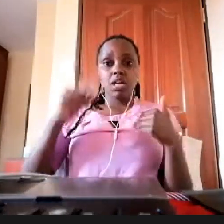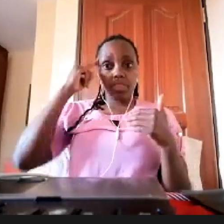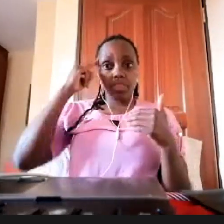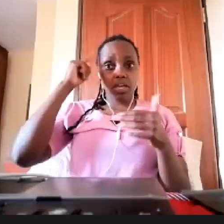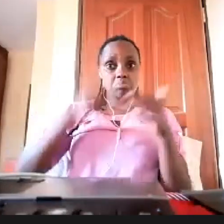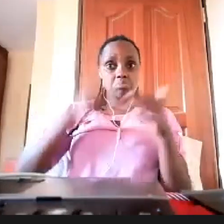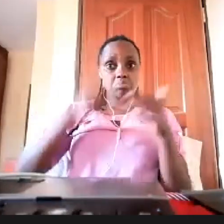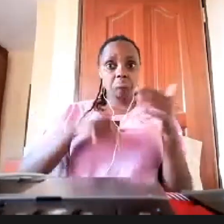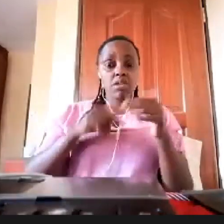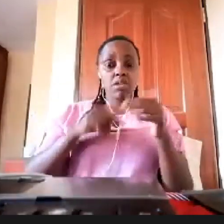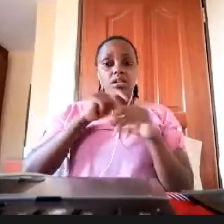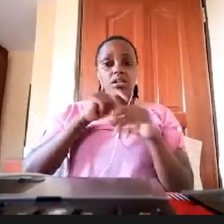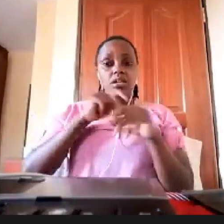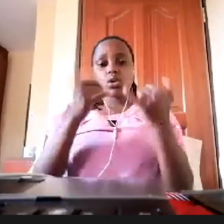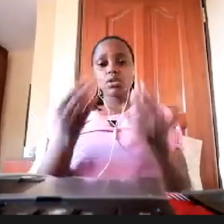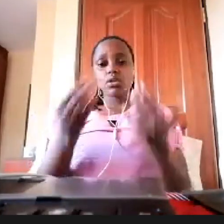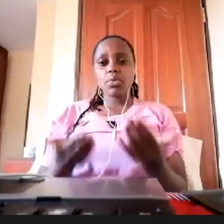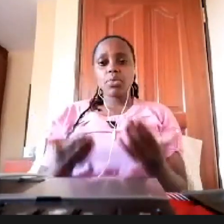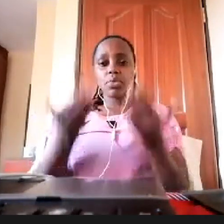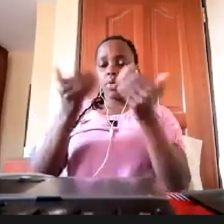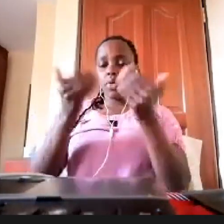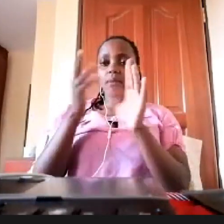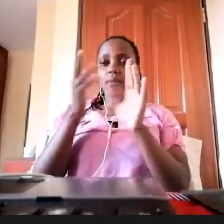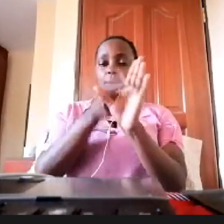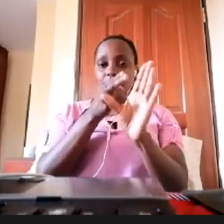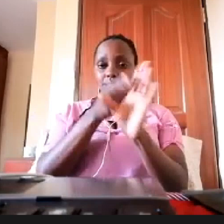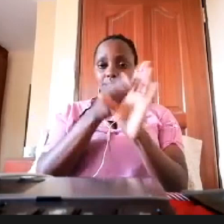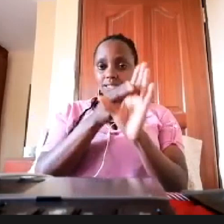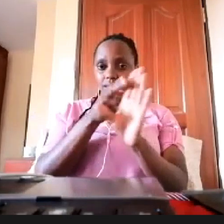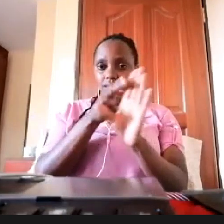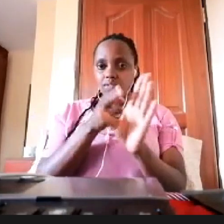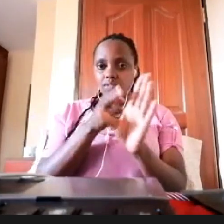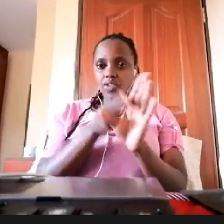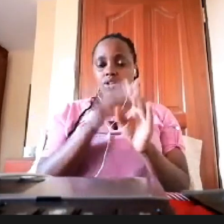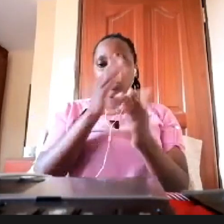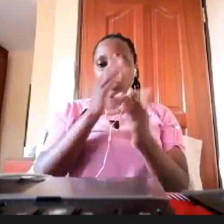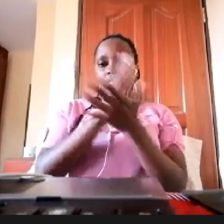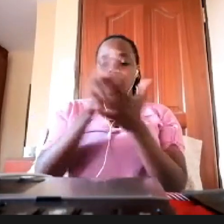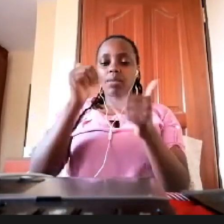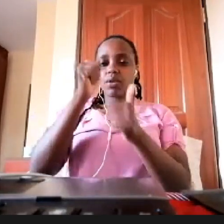terms of promoting the openness and participation, it's something that you could look at.